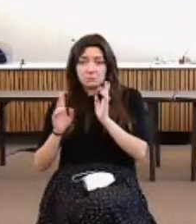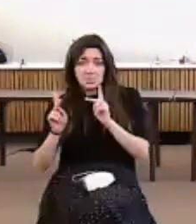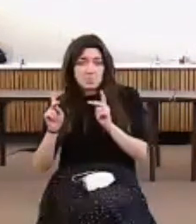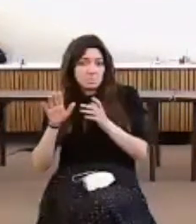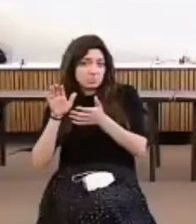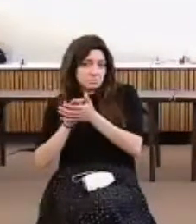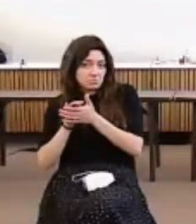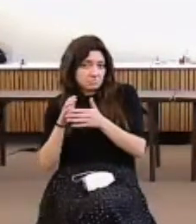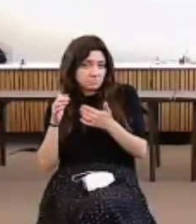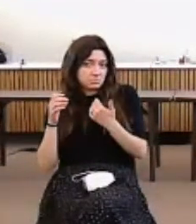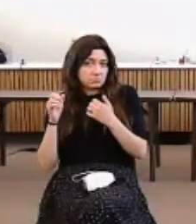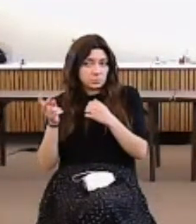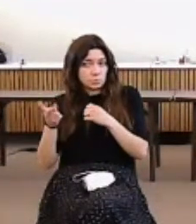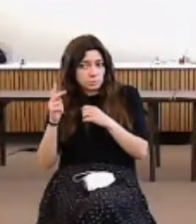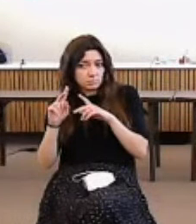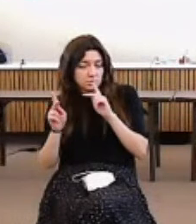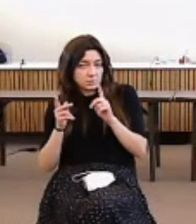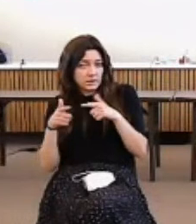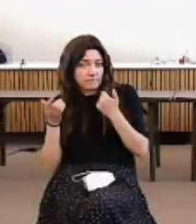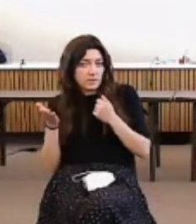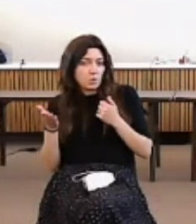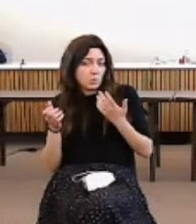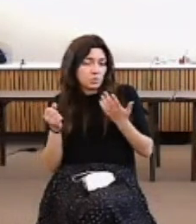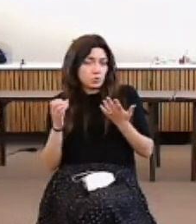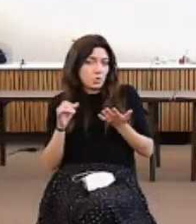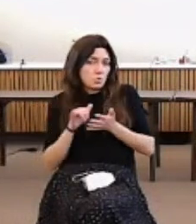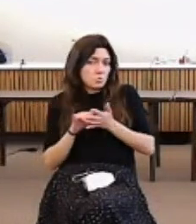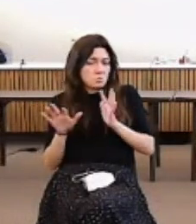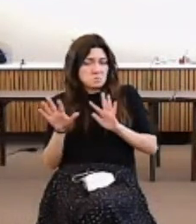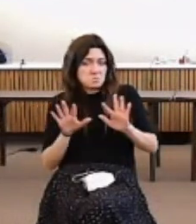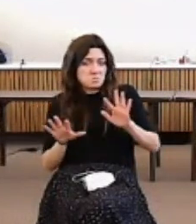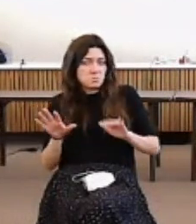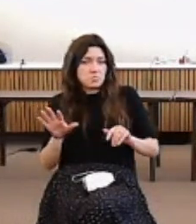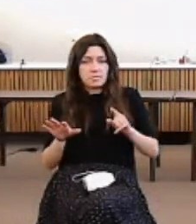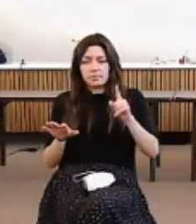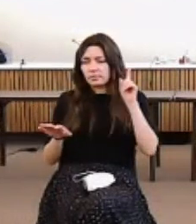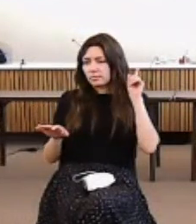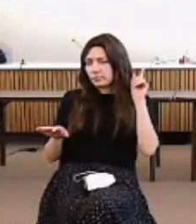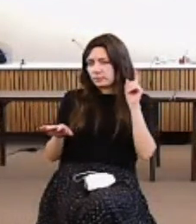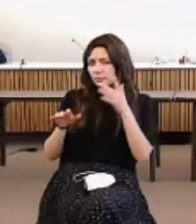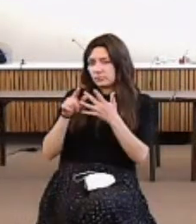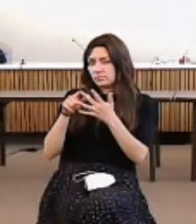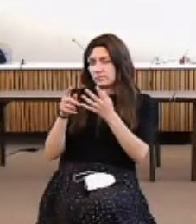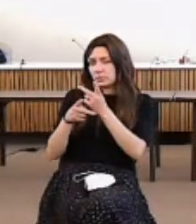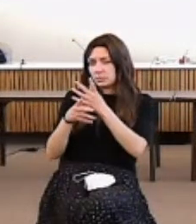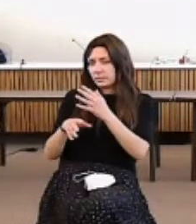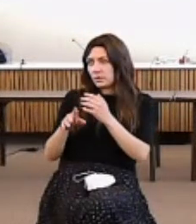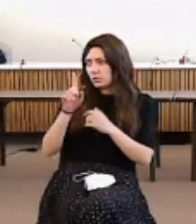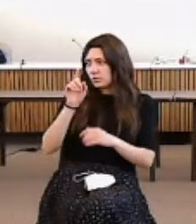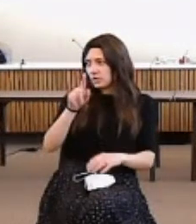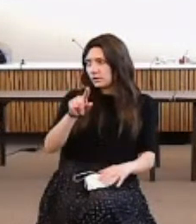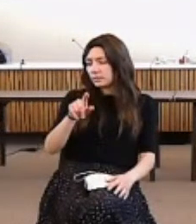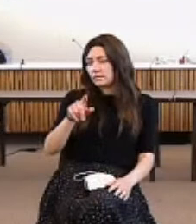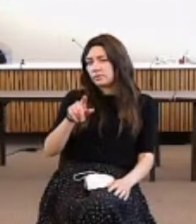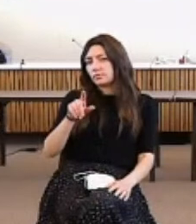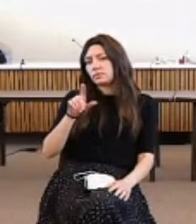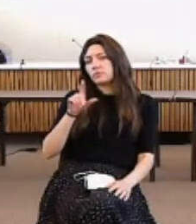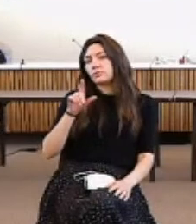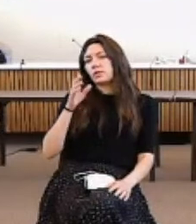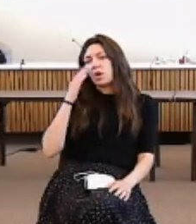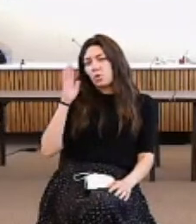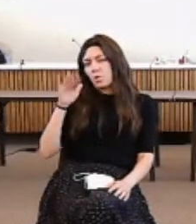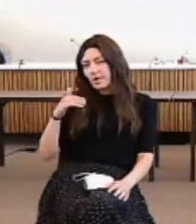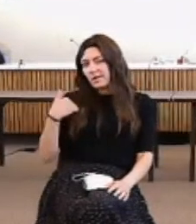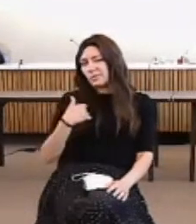give you. Okay. I'm sorry, I'm just gonna ask you while you're doing that. I know we asked this question at a